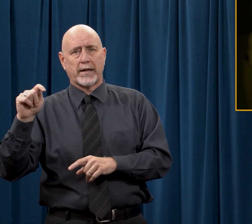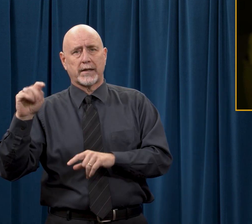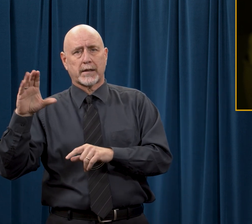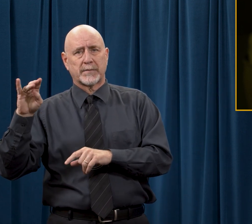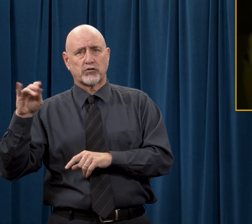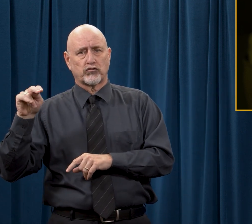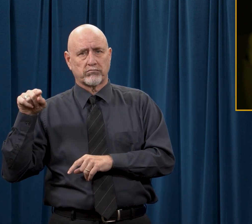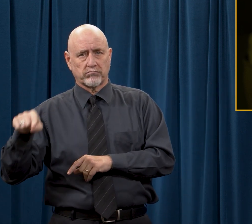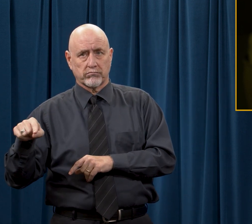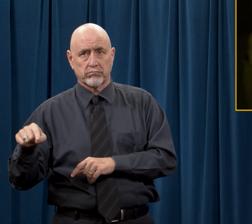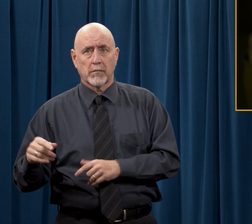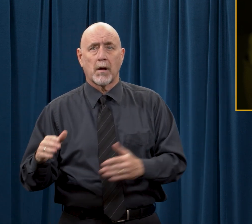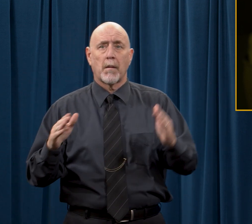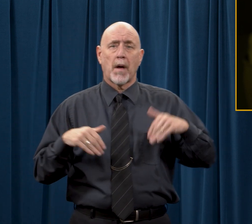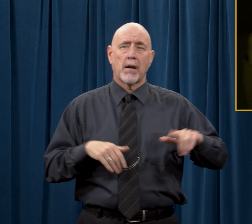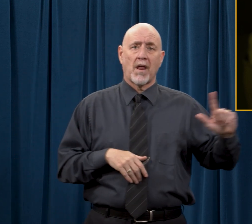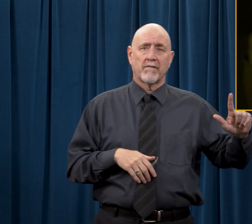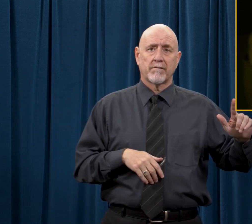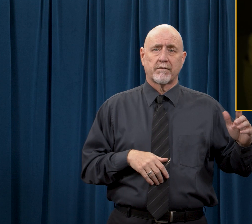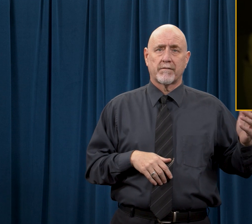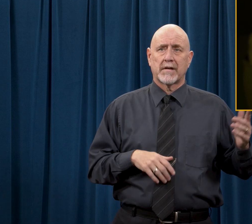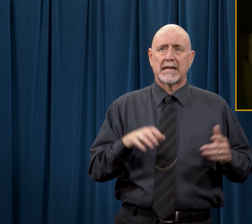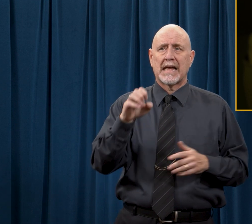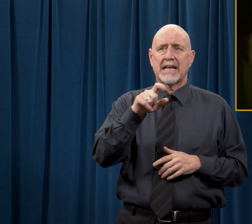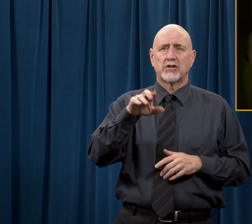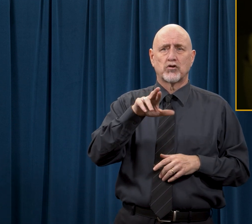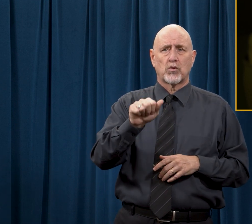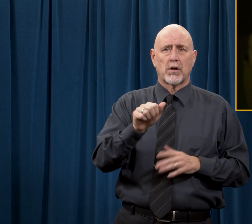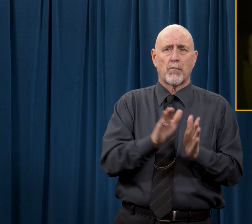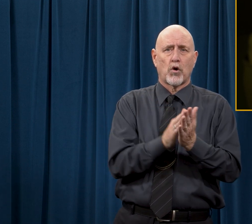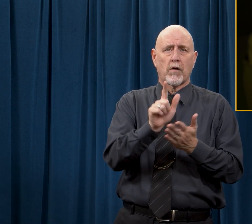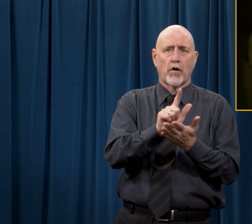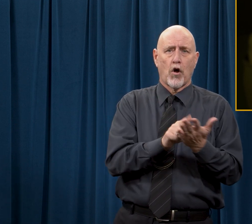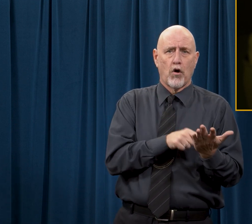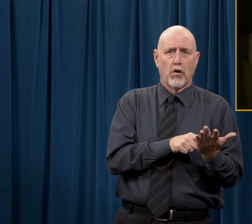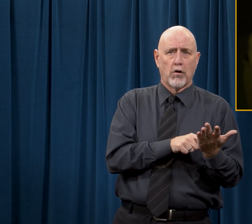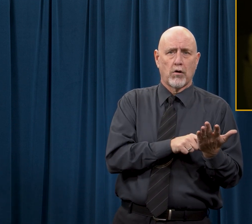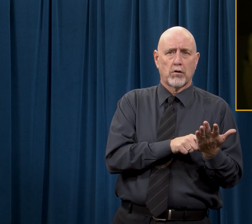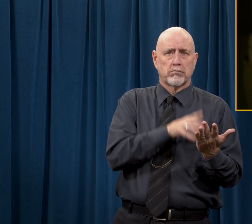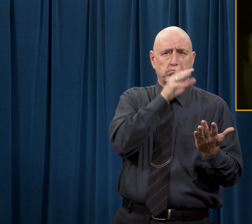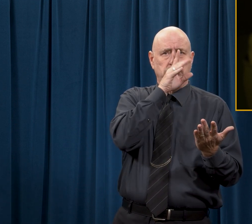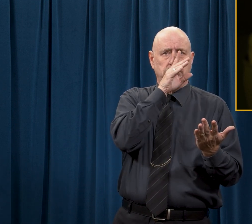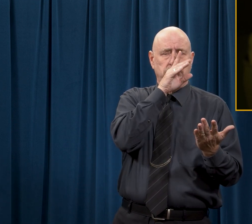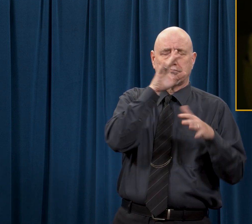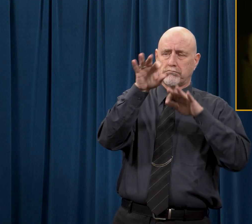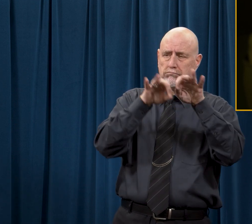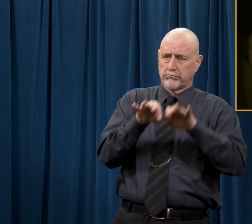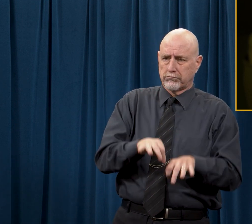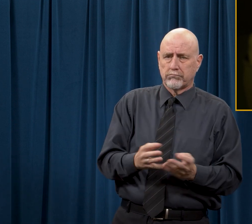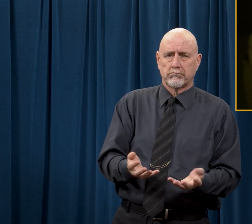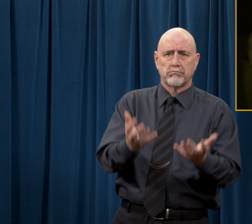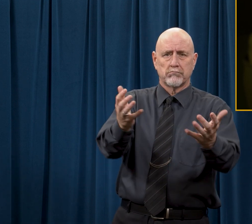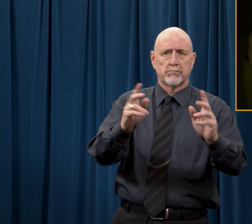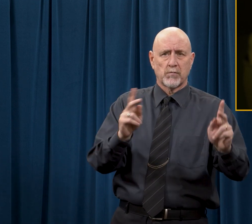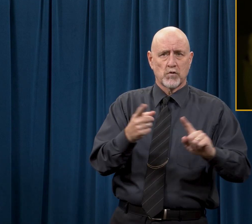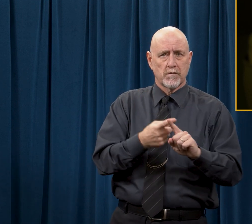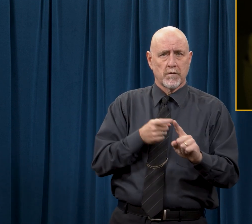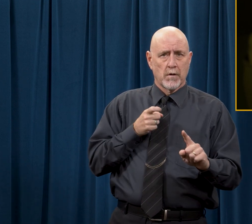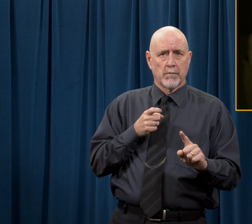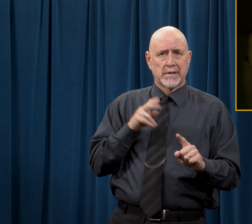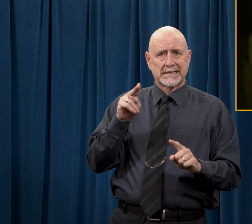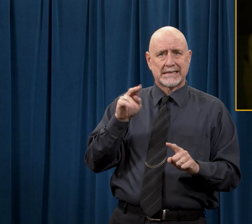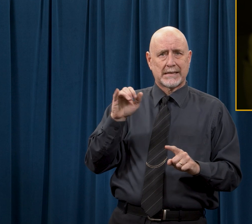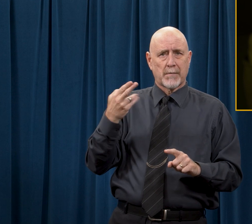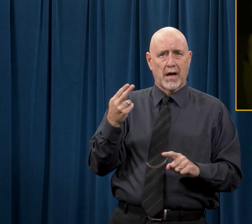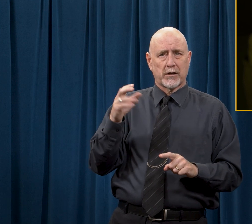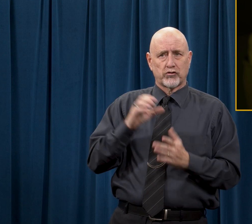the Great Commission. On the bottom left, you've got Ezra with the book of the law, reading and explaining it to the